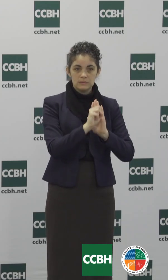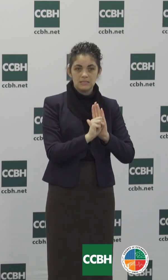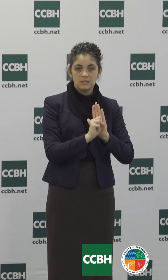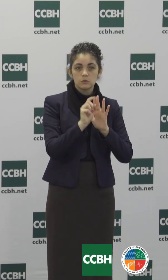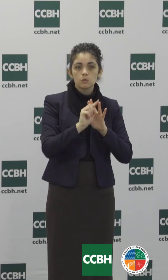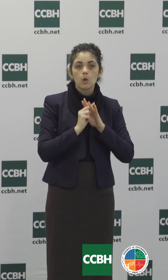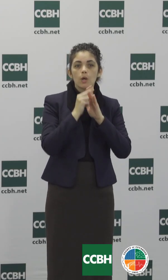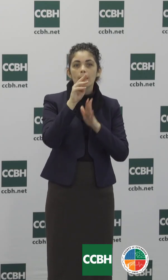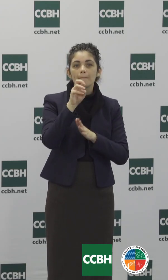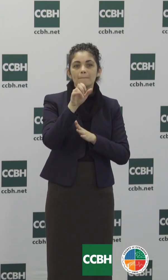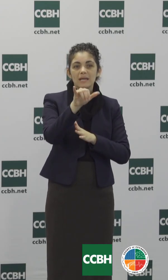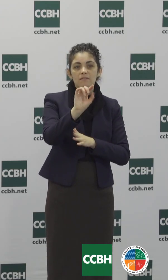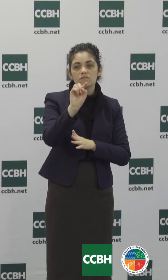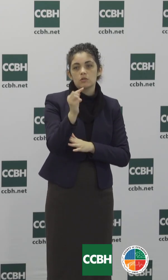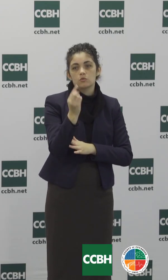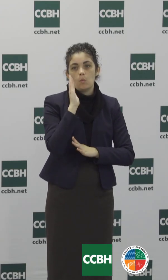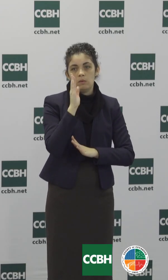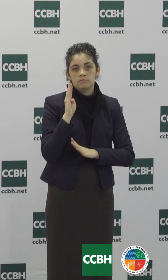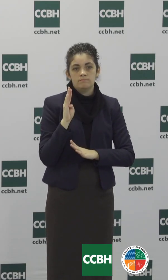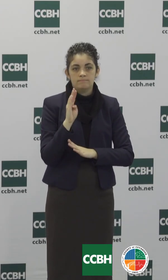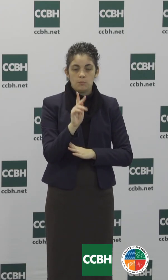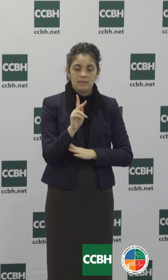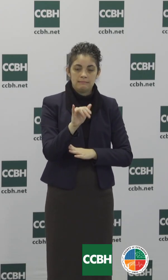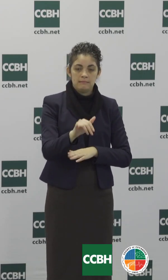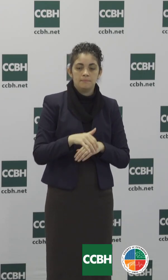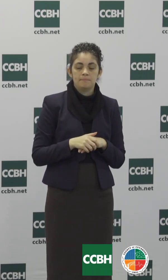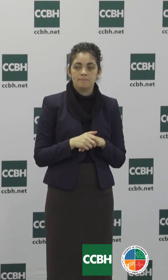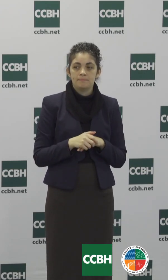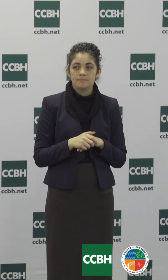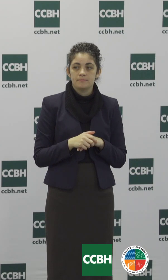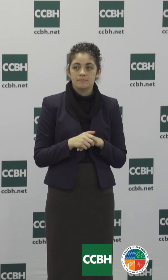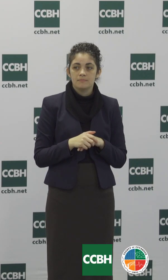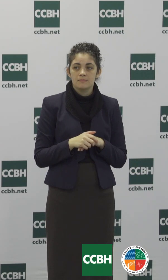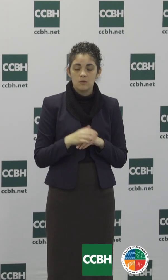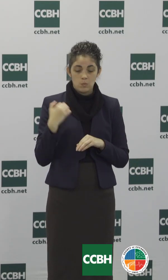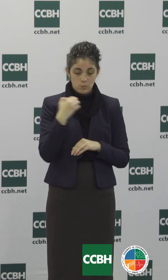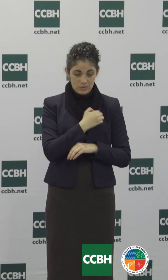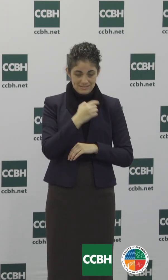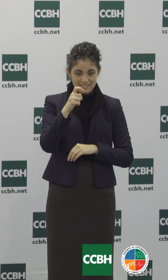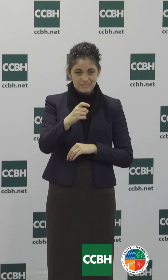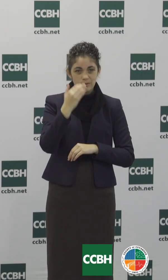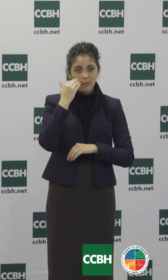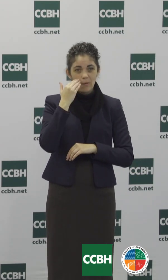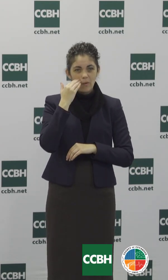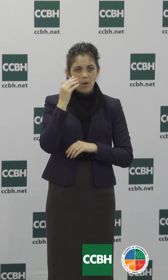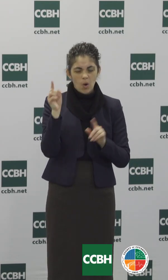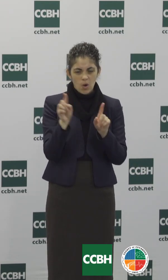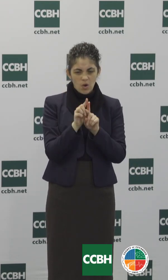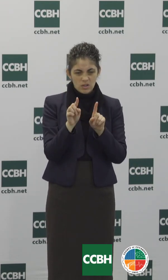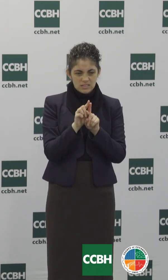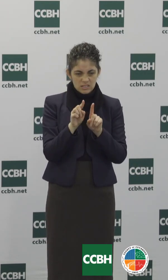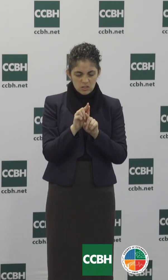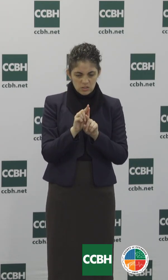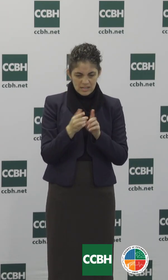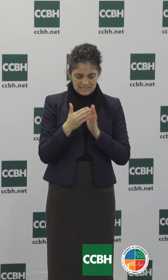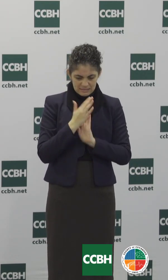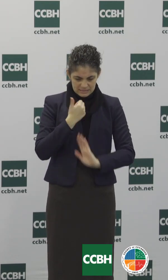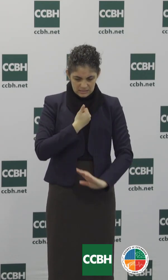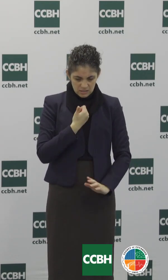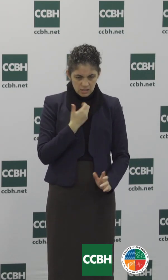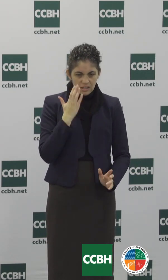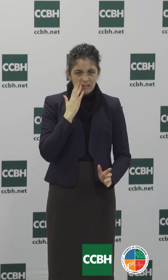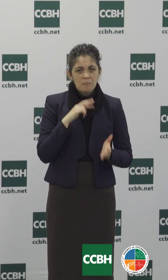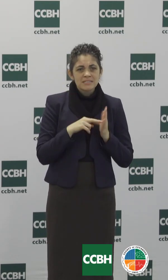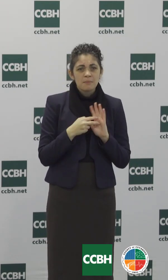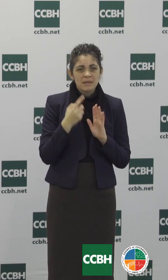beginning on May 1st. And so we need to know, and we're all asking ourselves, is exactly what will